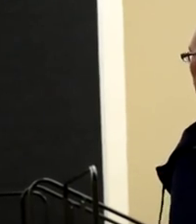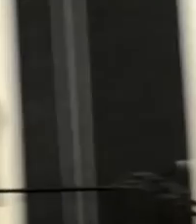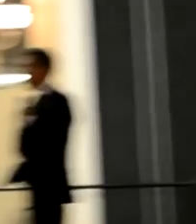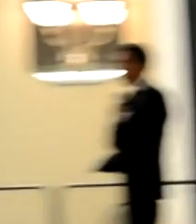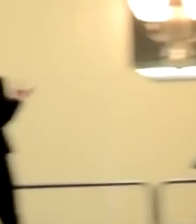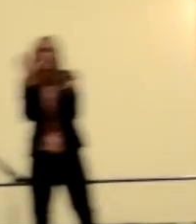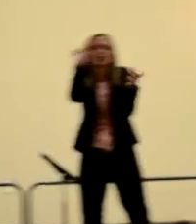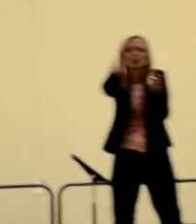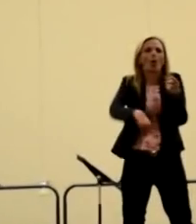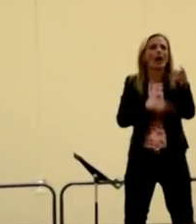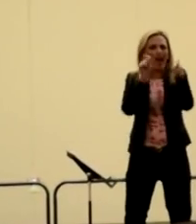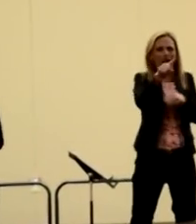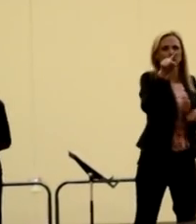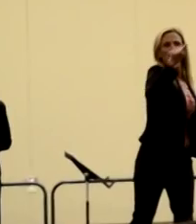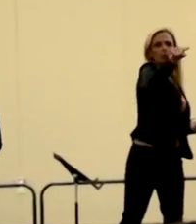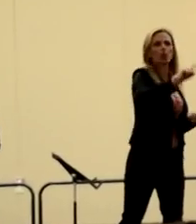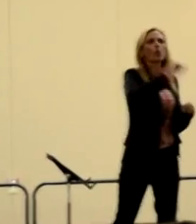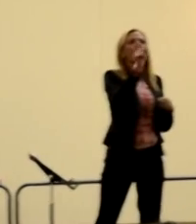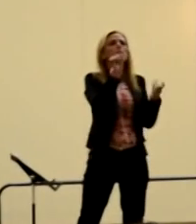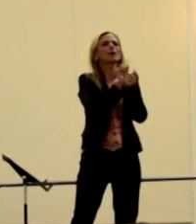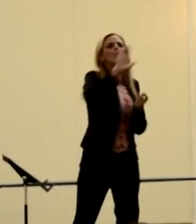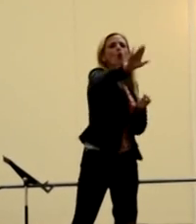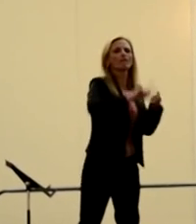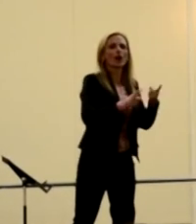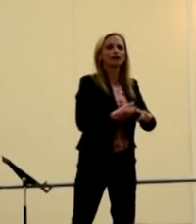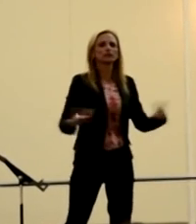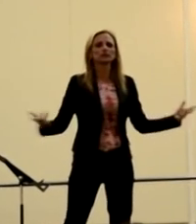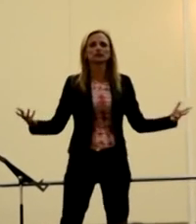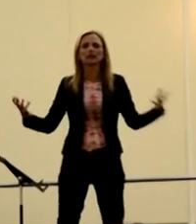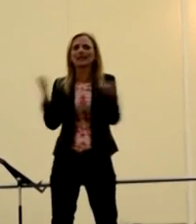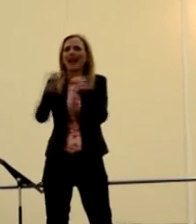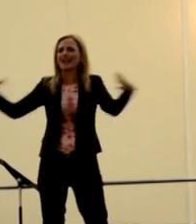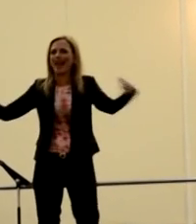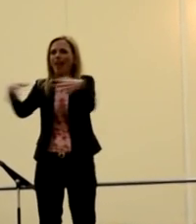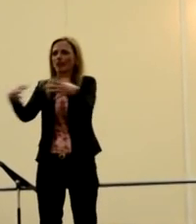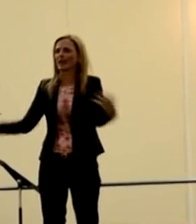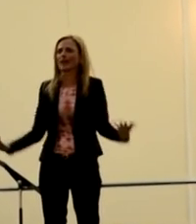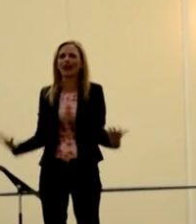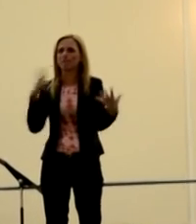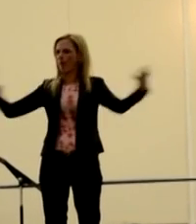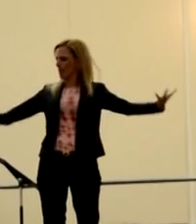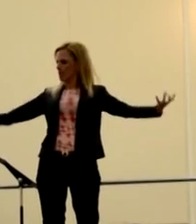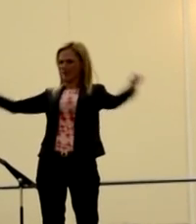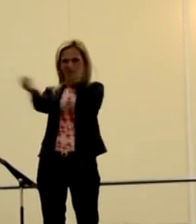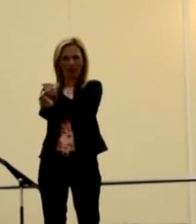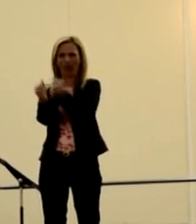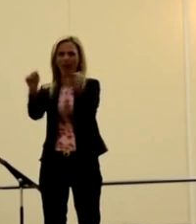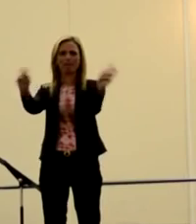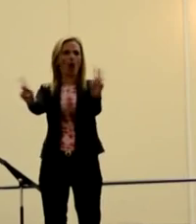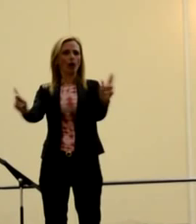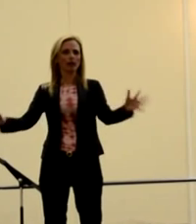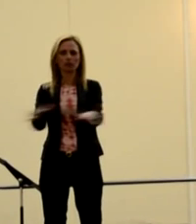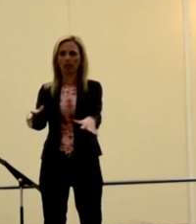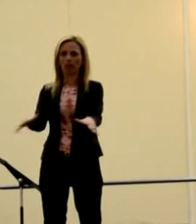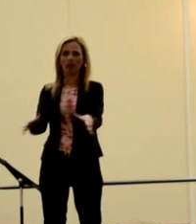simple. Go Starbucks. Go ask you, where is it we can meet your friends? What is it that we can do to get together? Bring